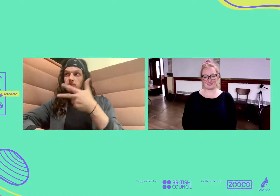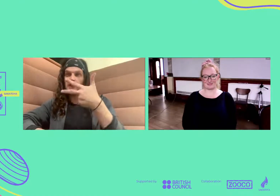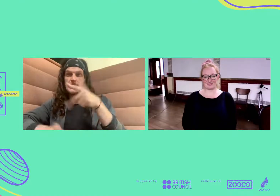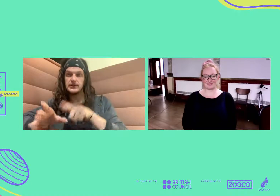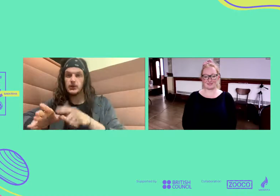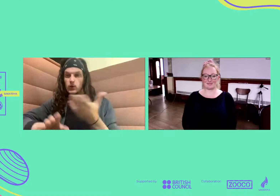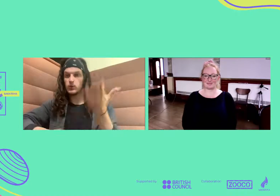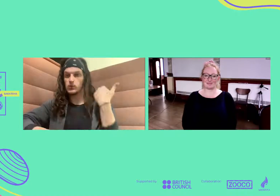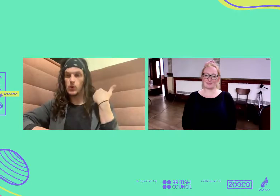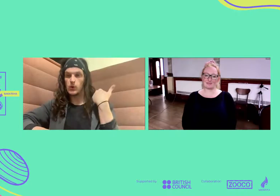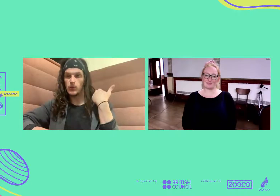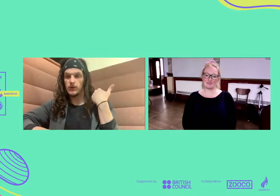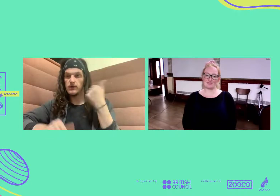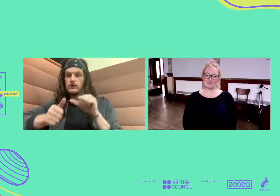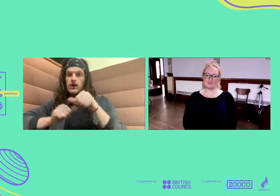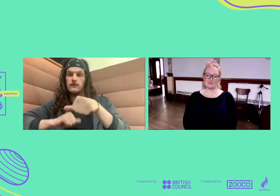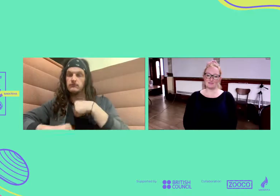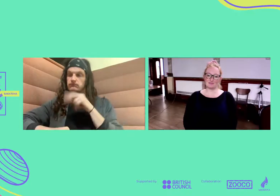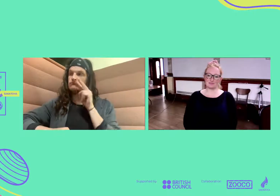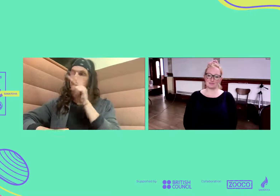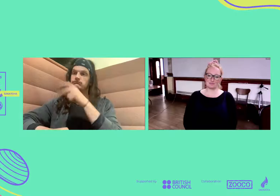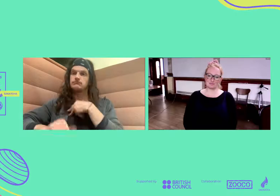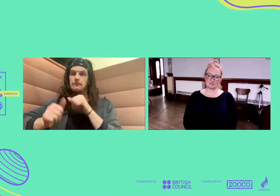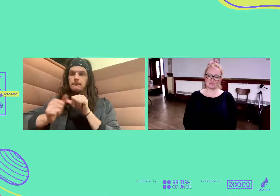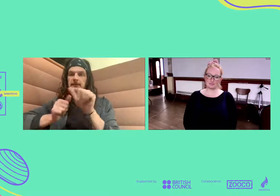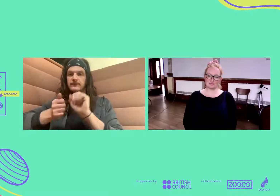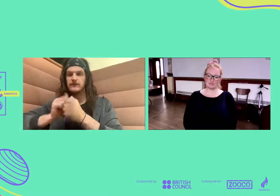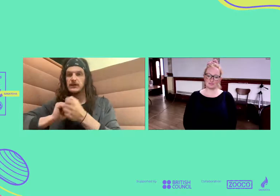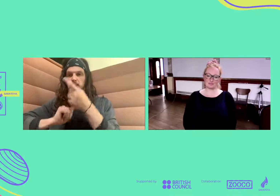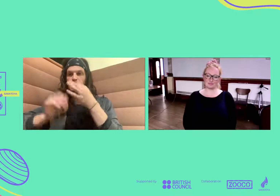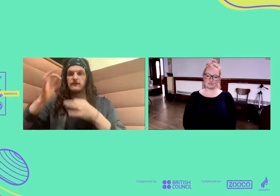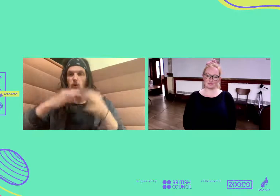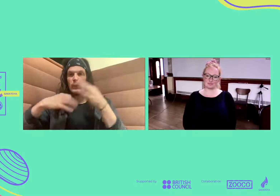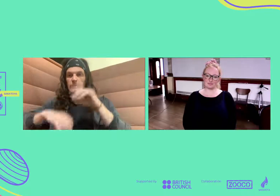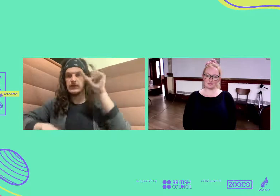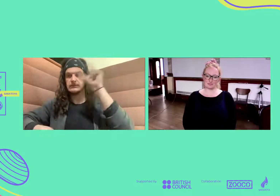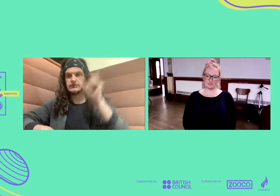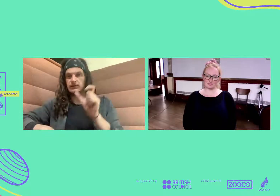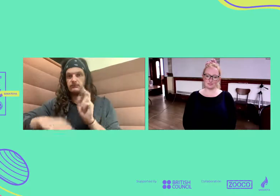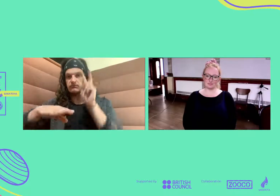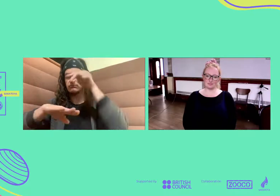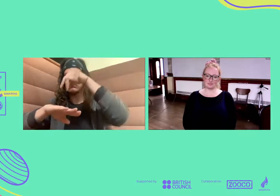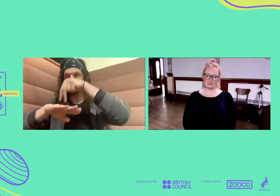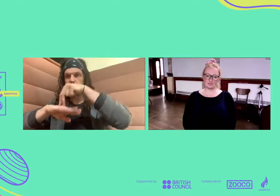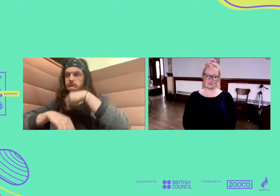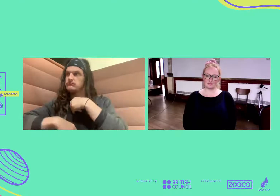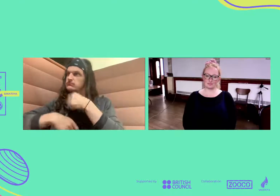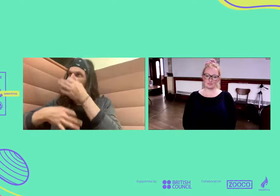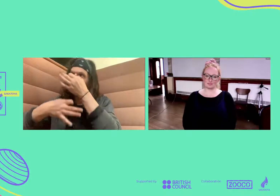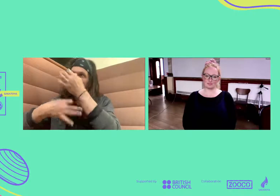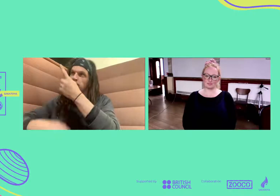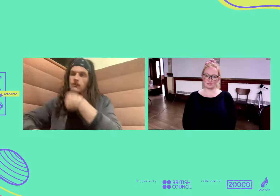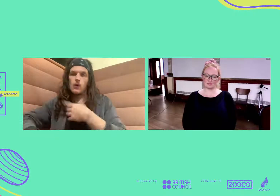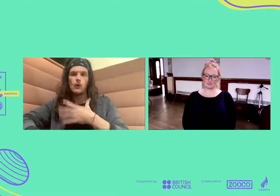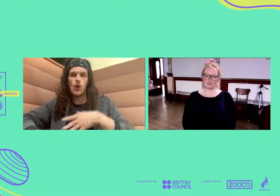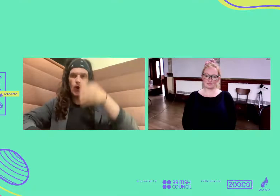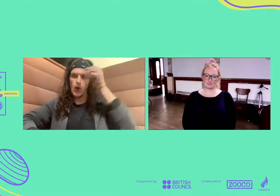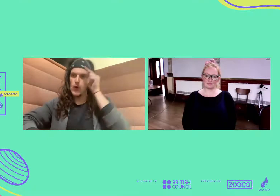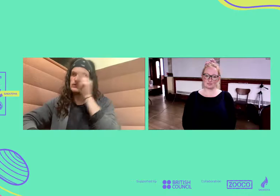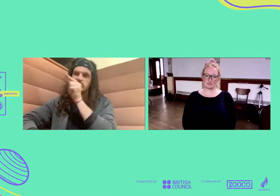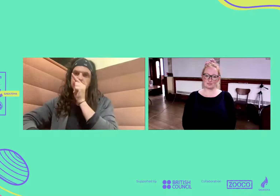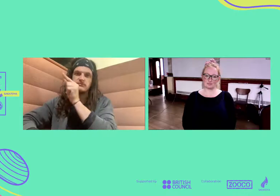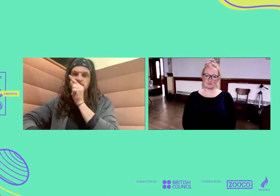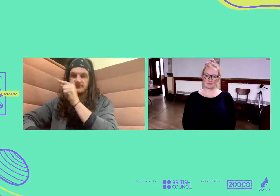So I've been doing VV for about the last 8 years. After I saw my best friend, an